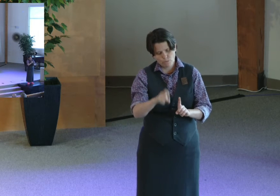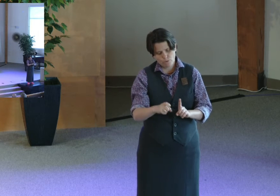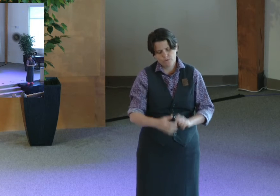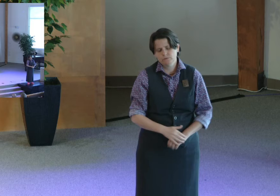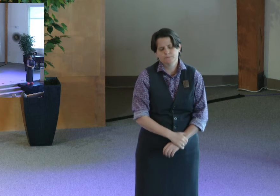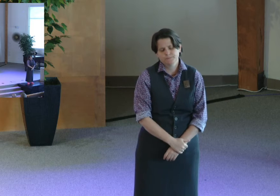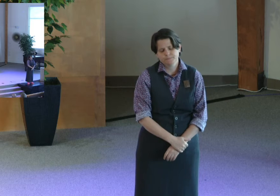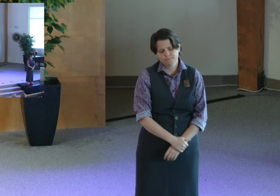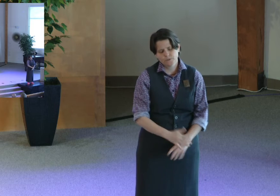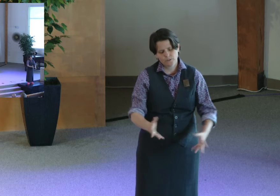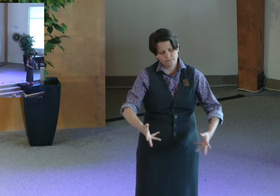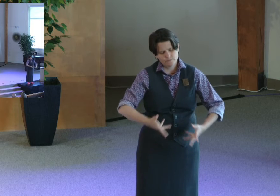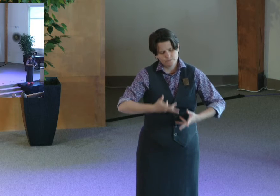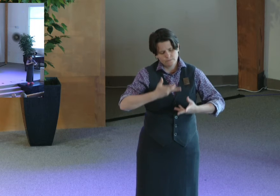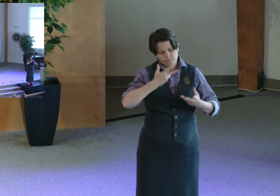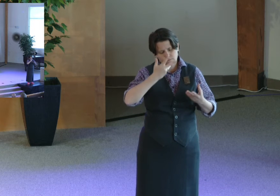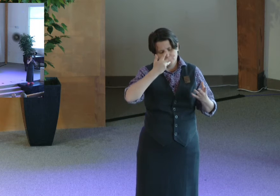Releasing